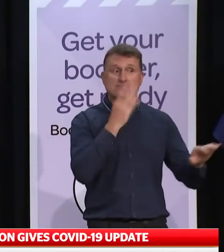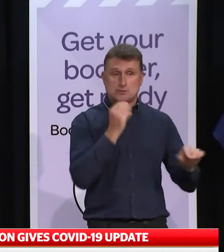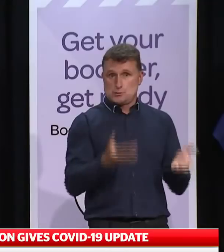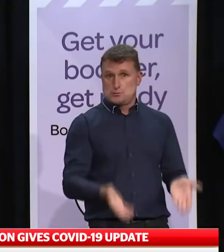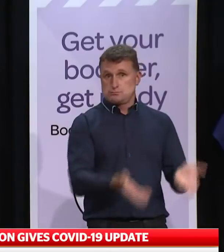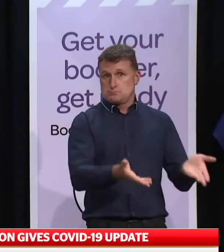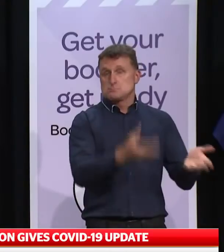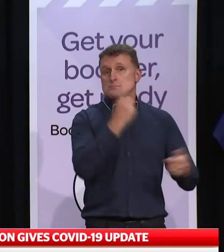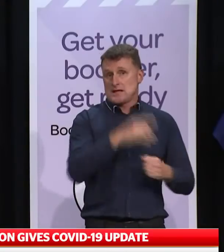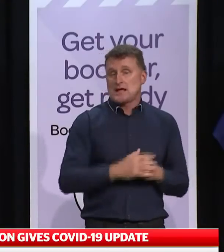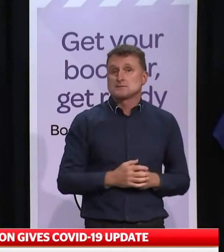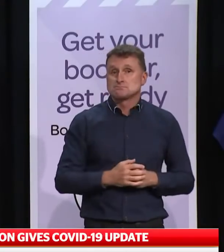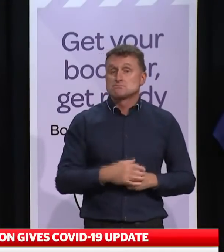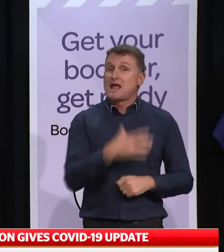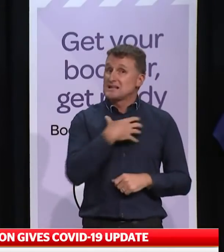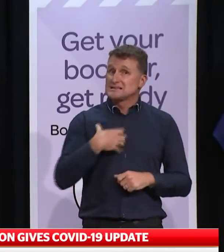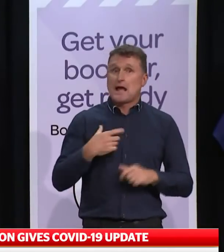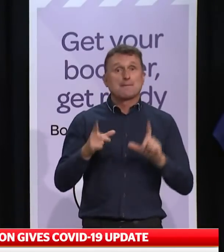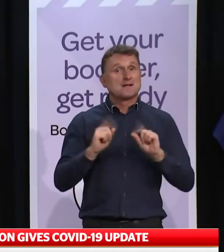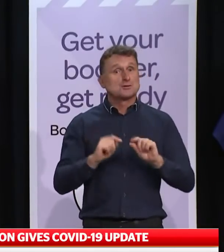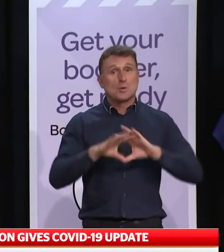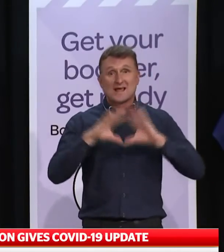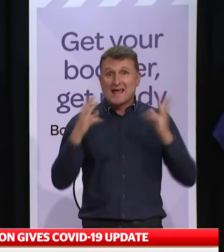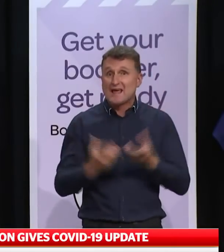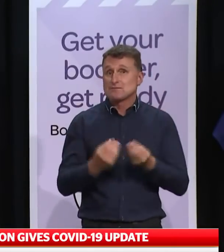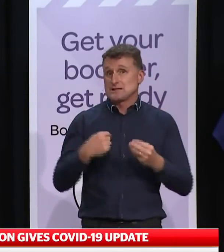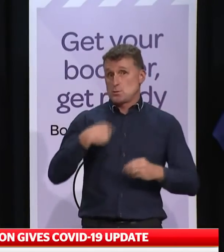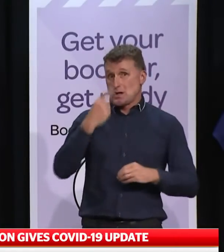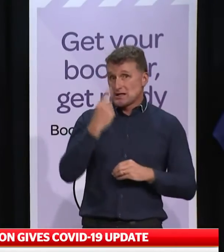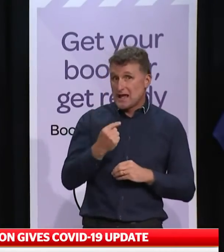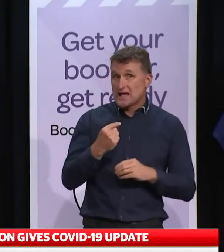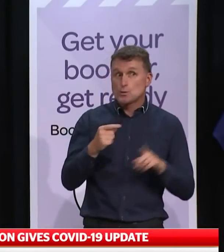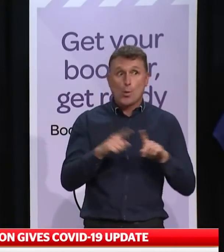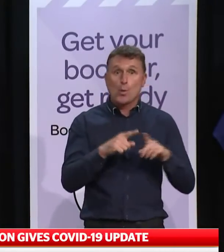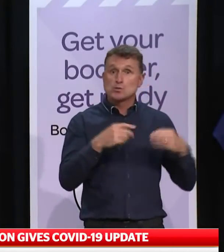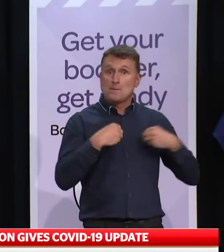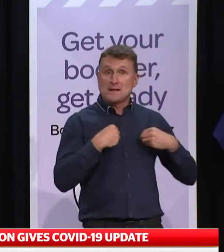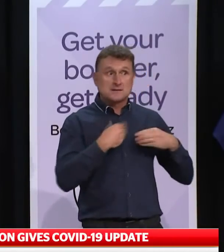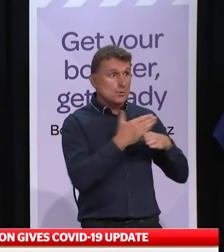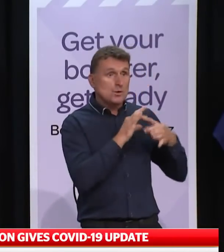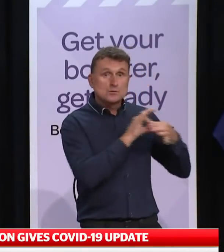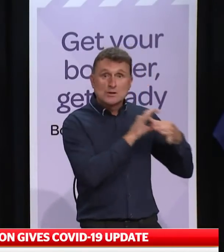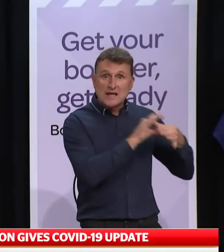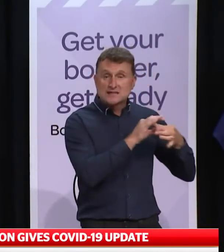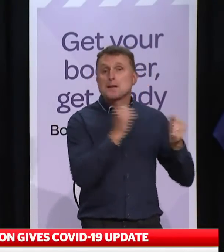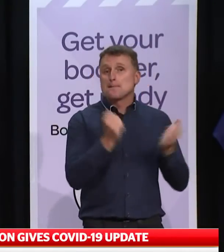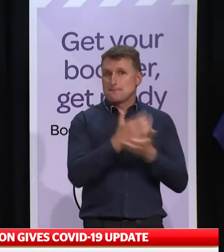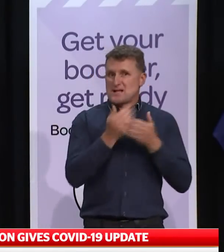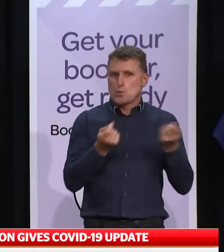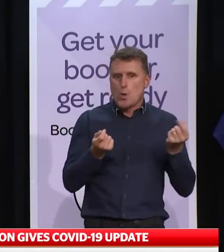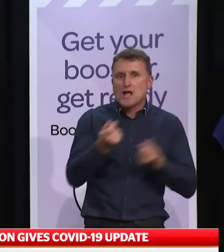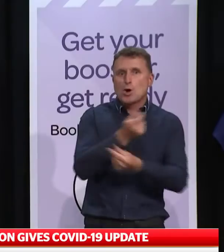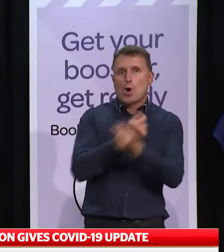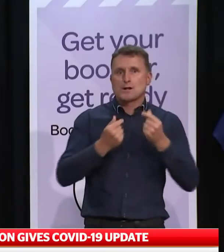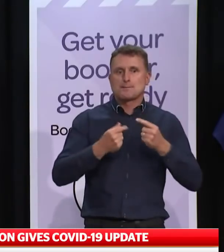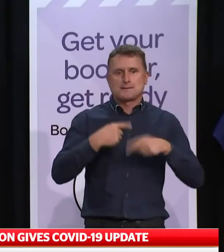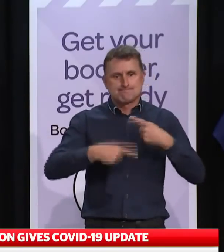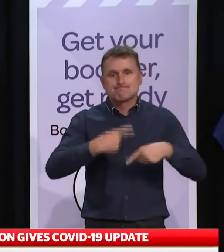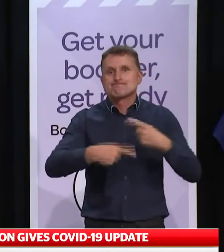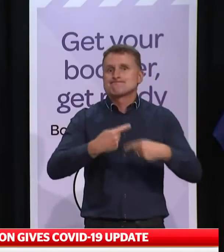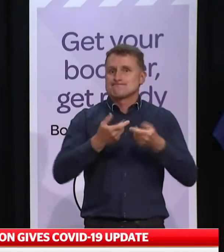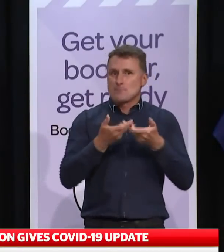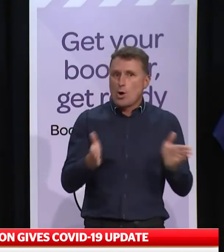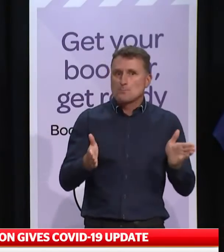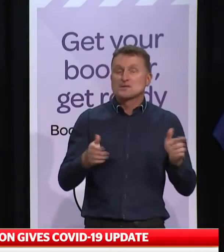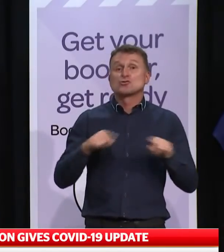We are doing all we can, working alongside business to ensure that as much of the economy as possible can stay open, while continuing to reduce